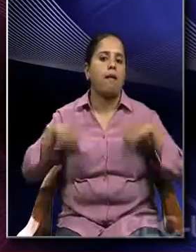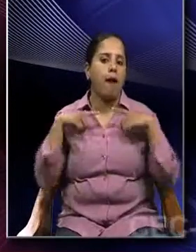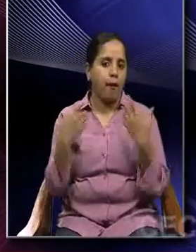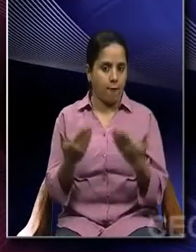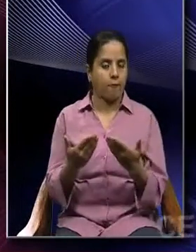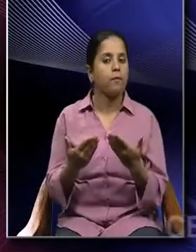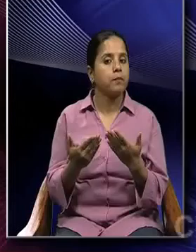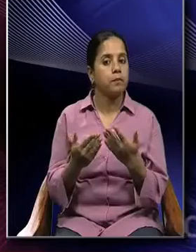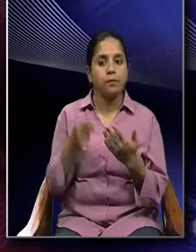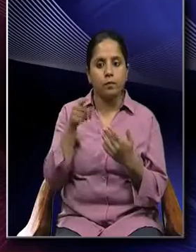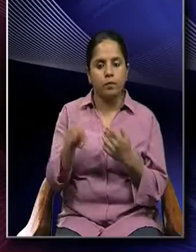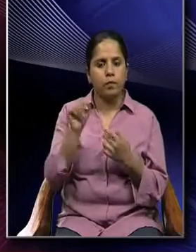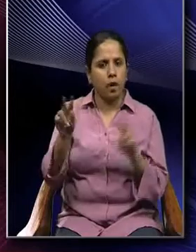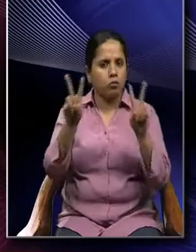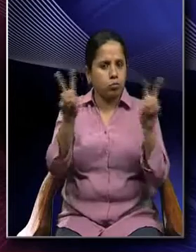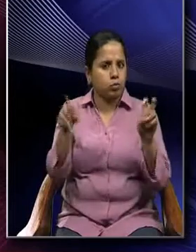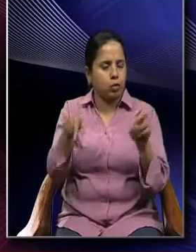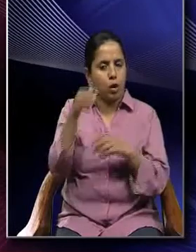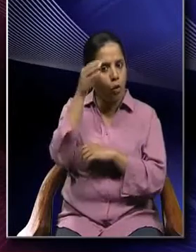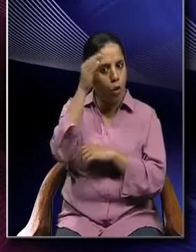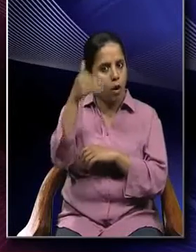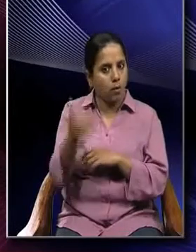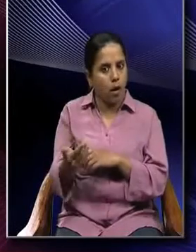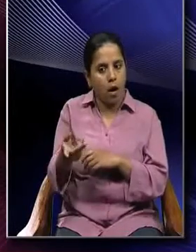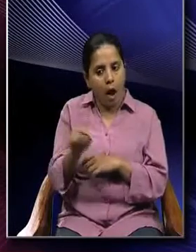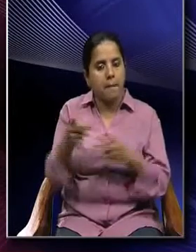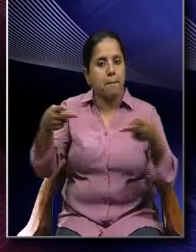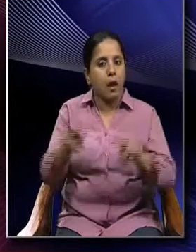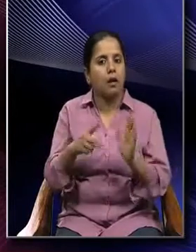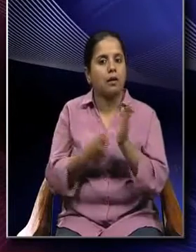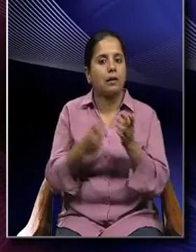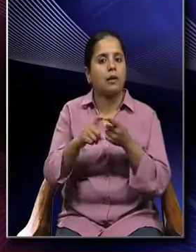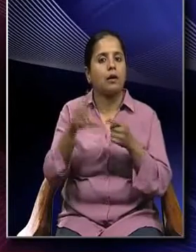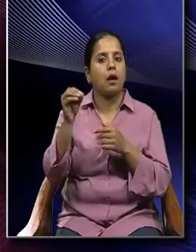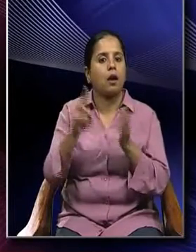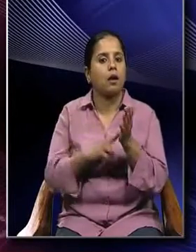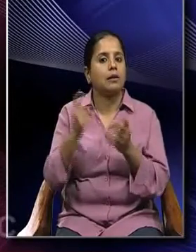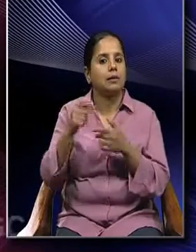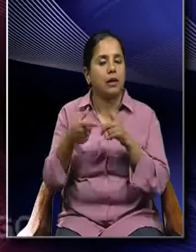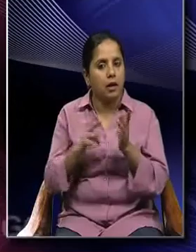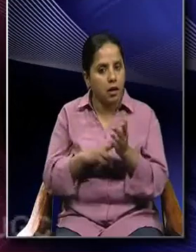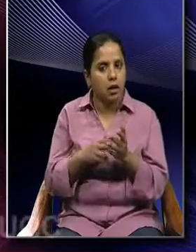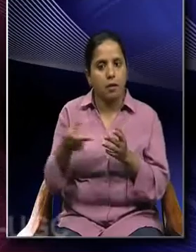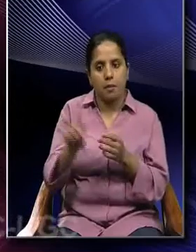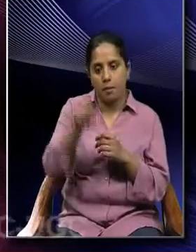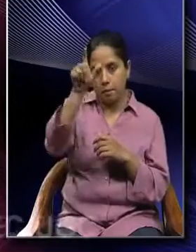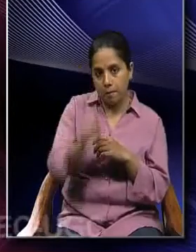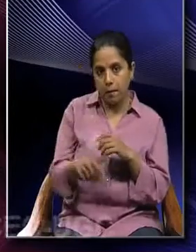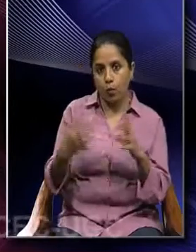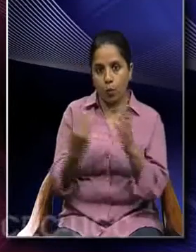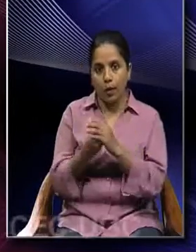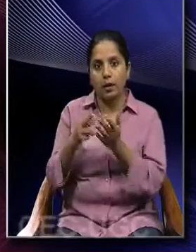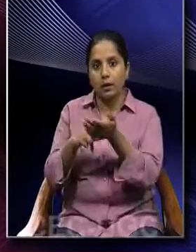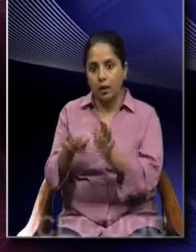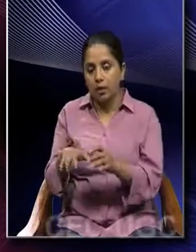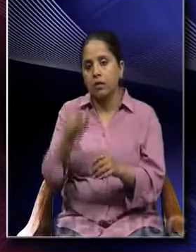his catchphrase was the concept of reconciliation, that is called as reconciling man with nature and man with